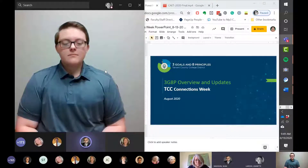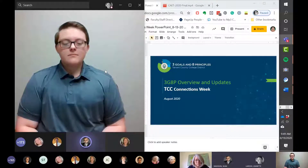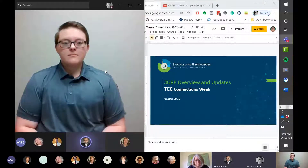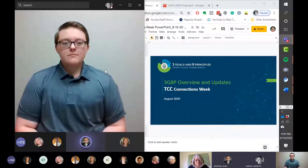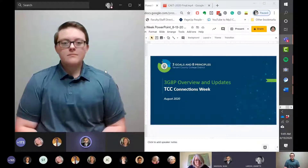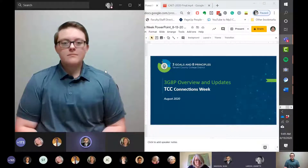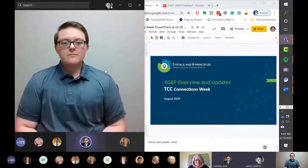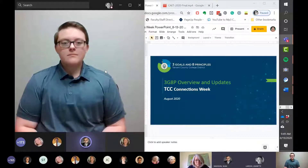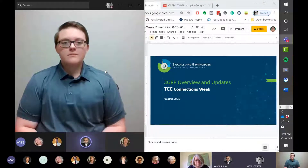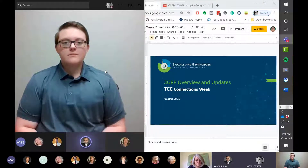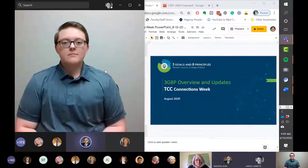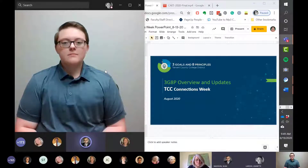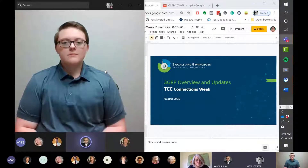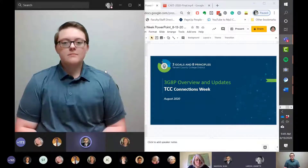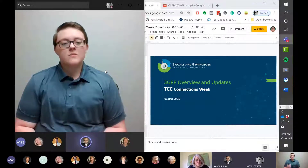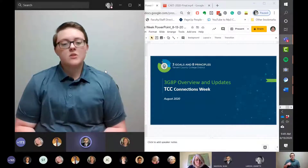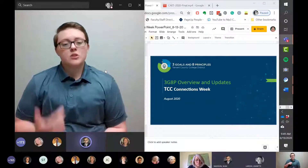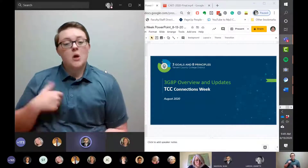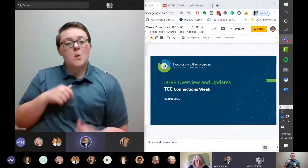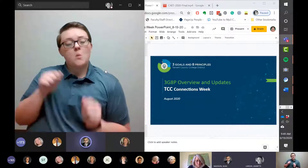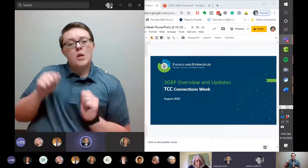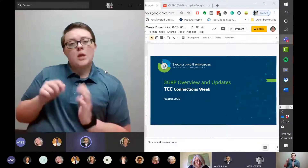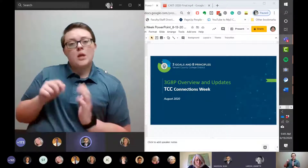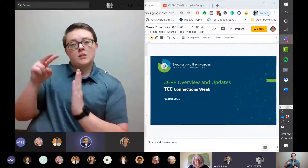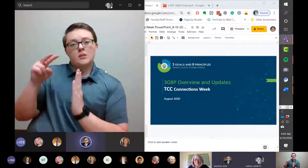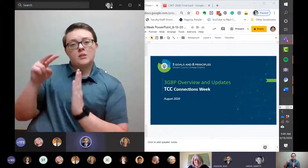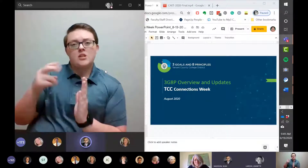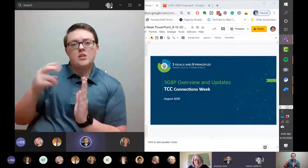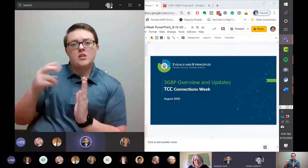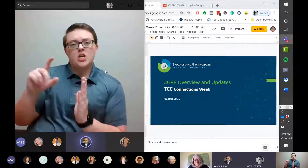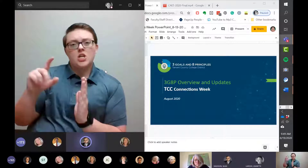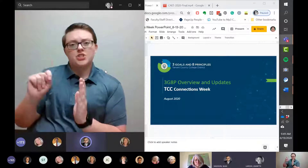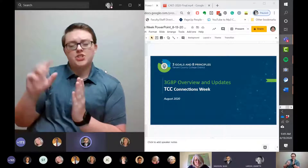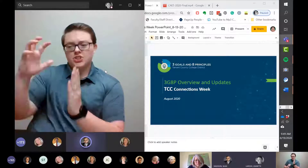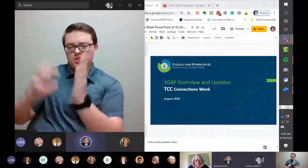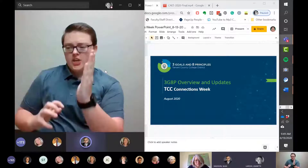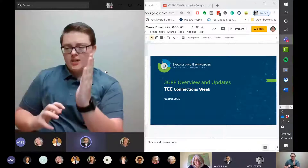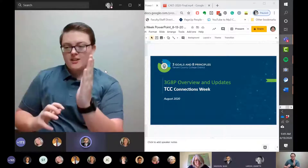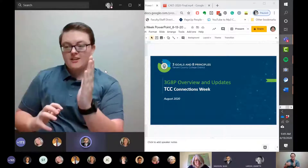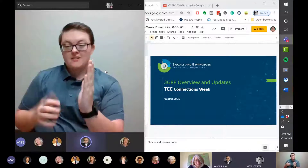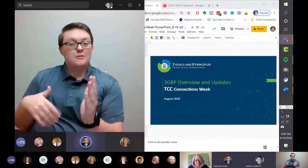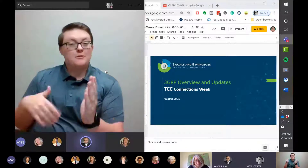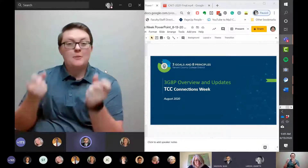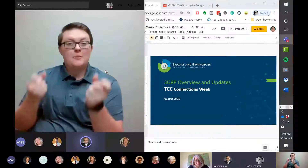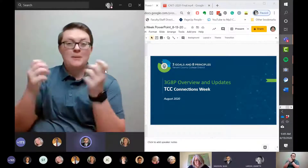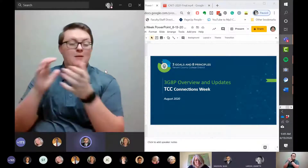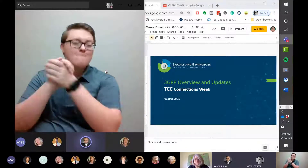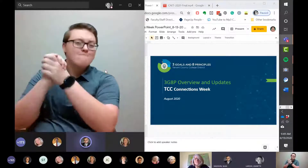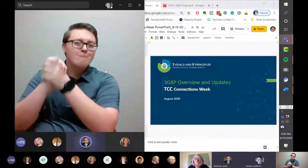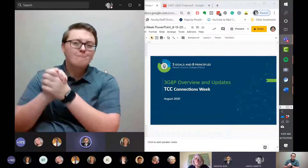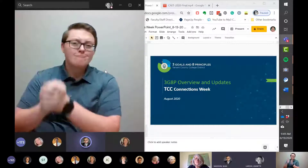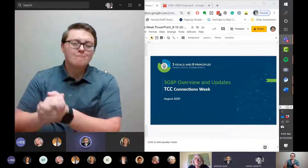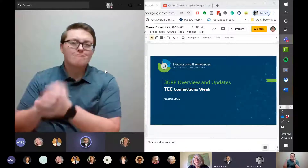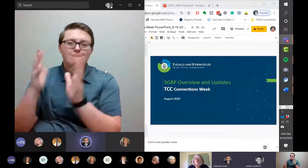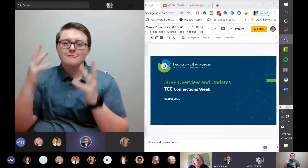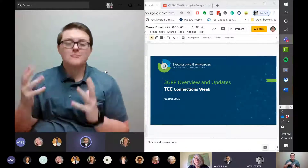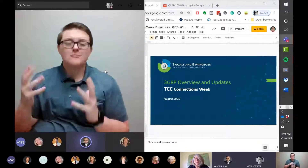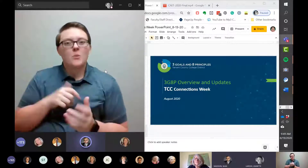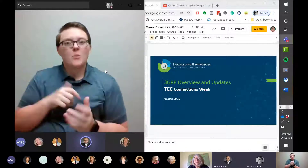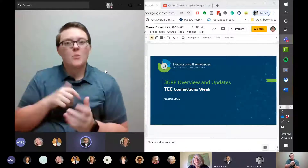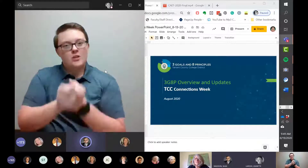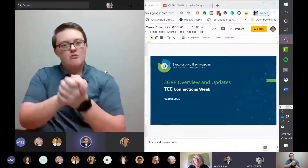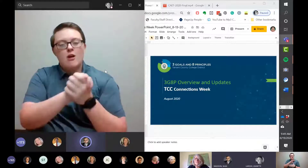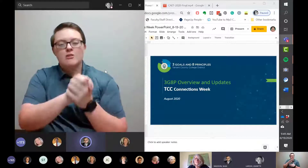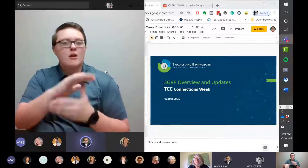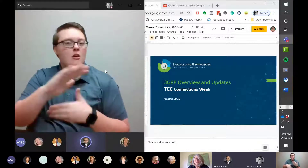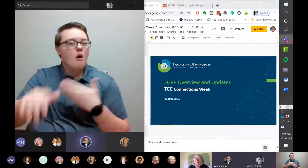So as we can see from the chat, we have cause for celebration. So we certainly congratulate all of